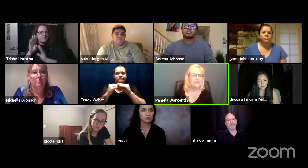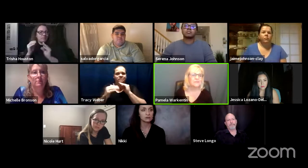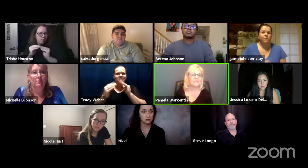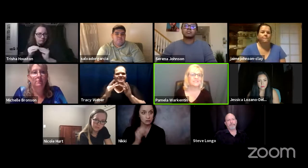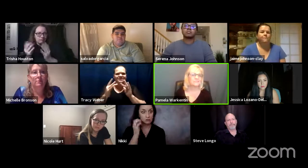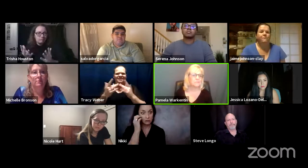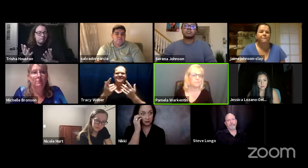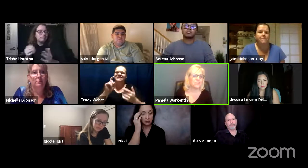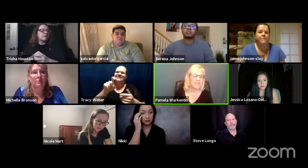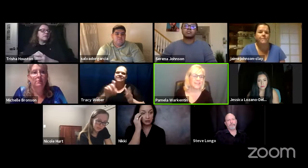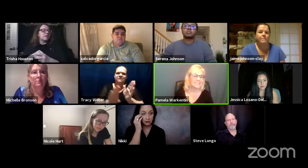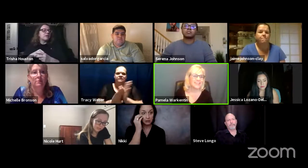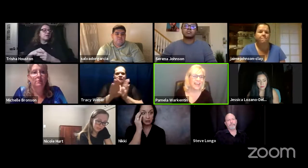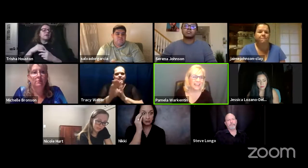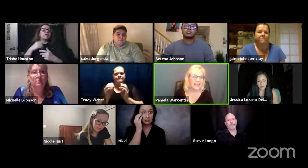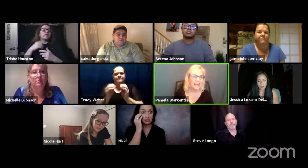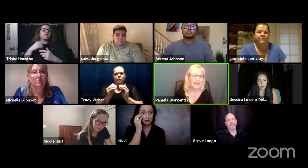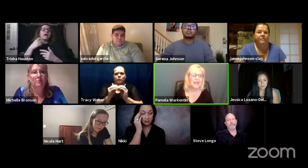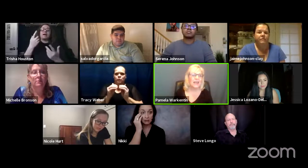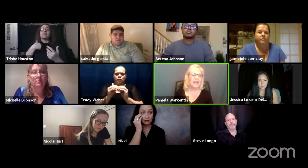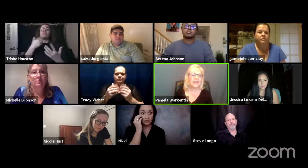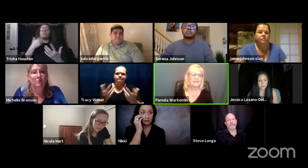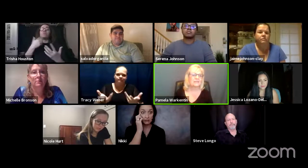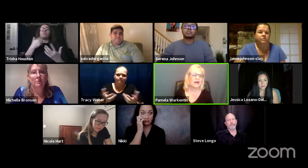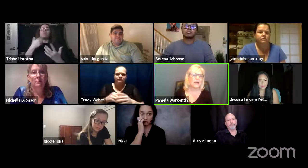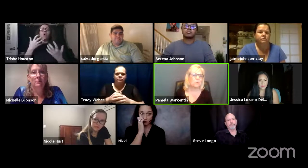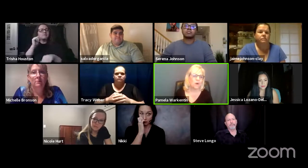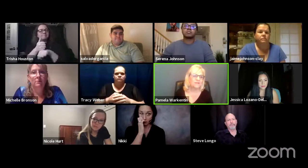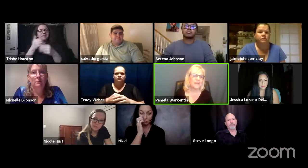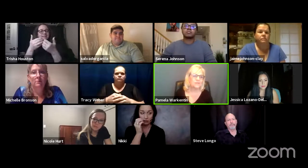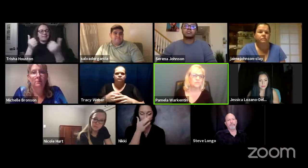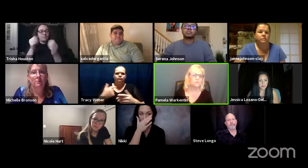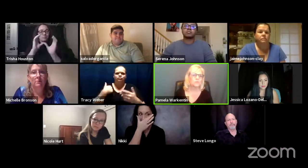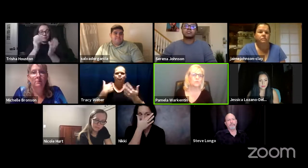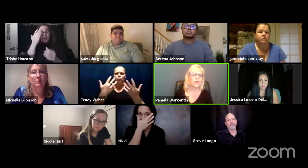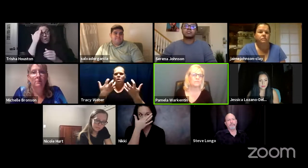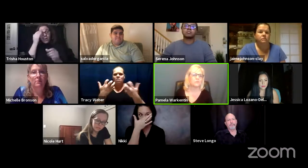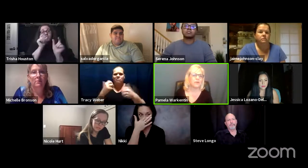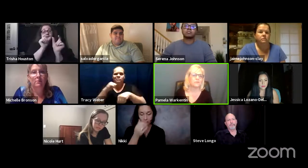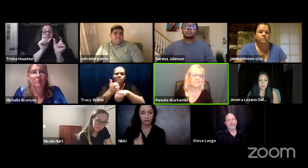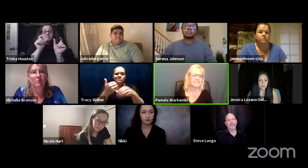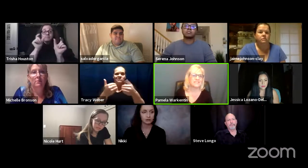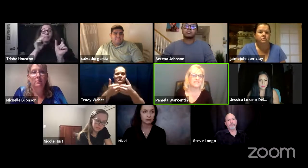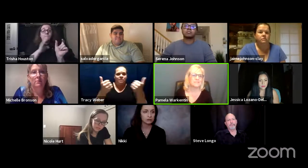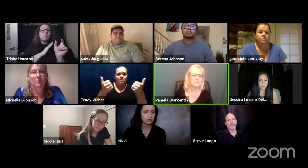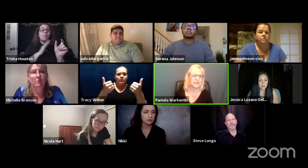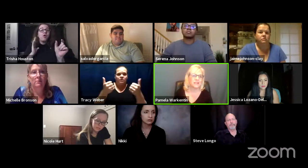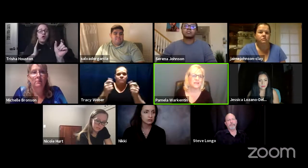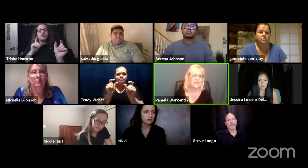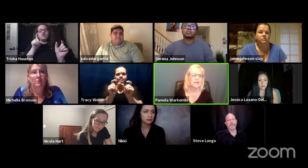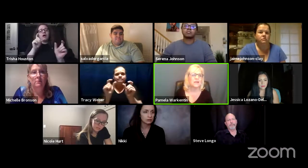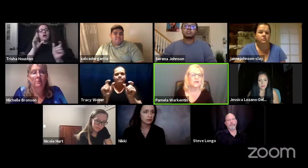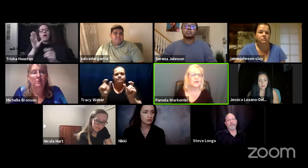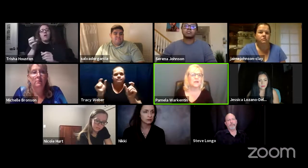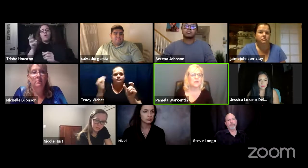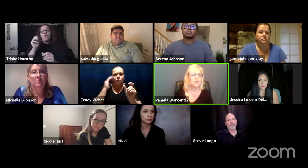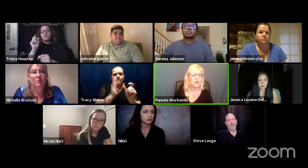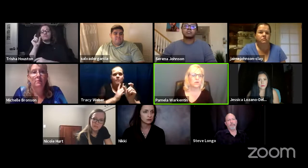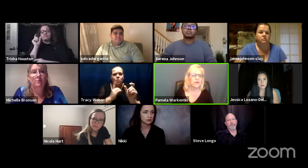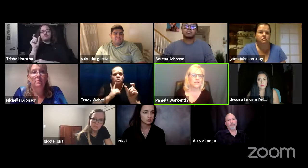There is information that is lacking, and I want that to have greater accessibility.